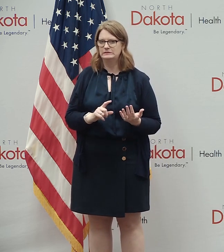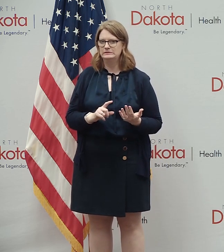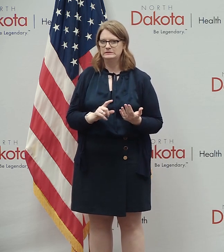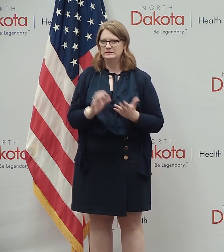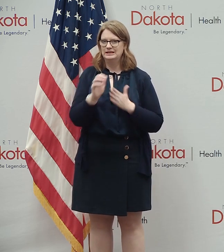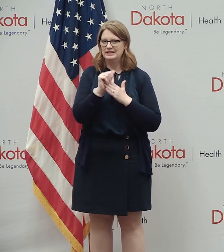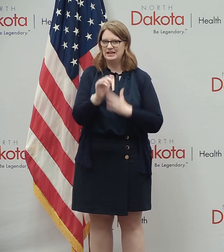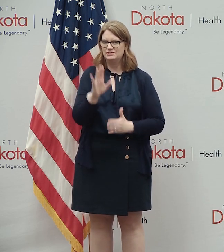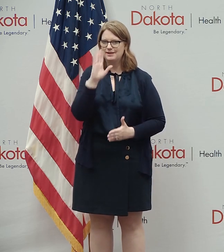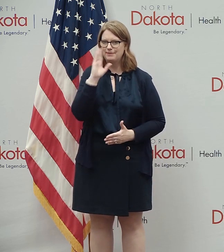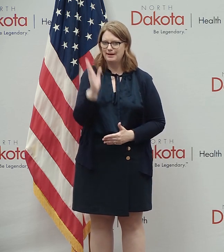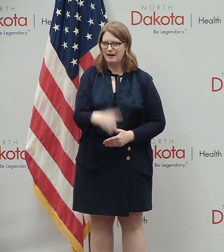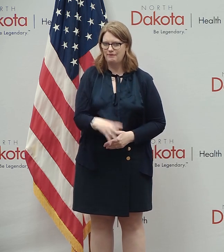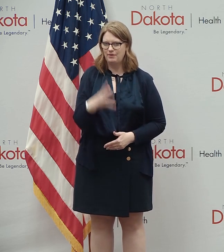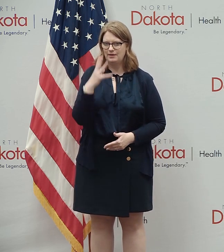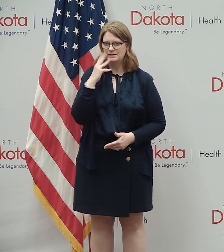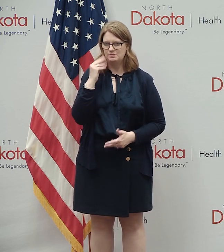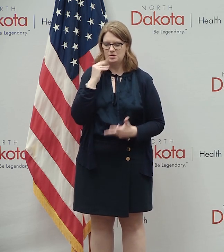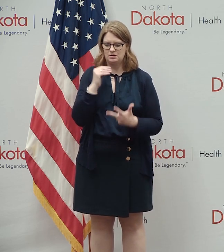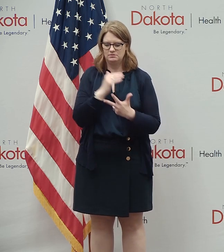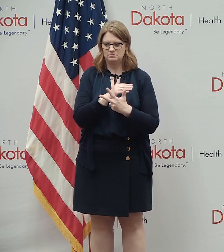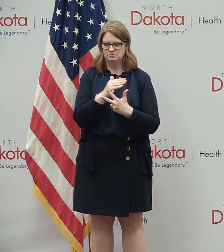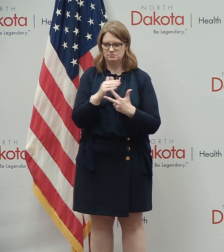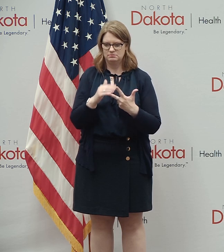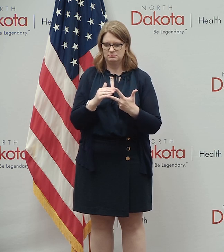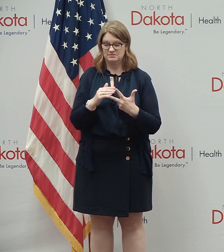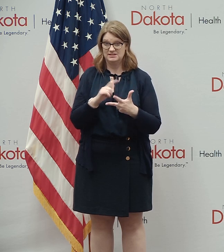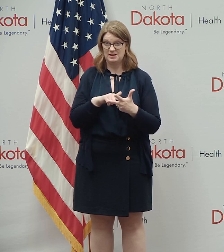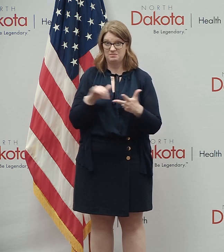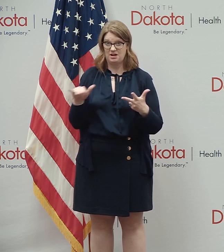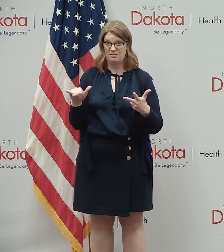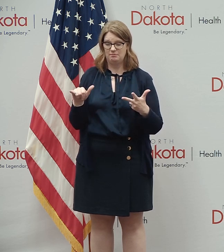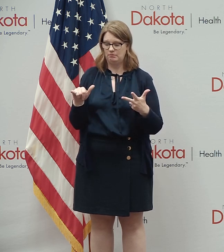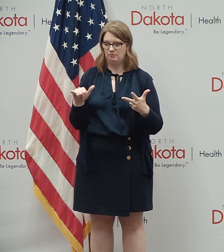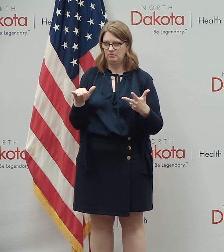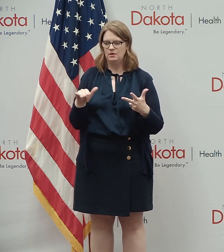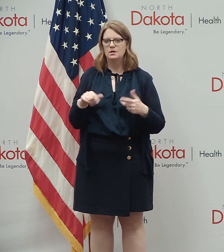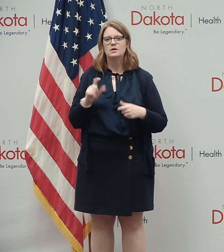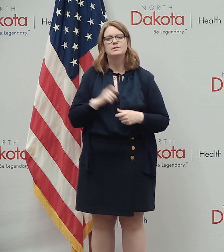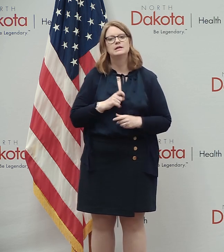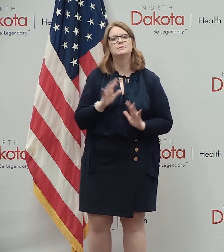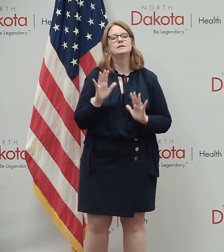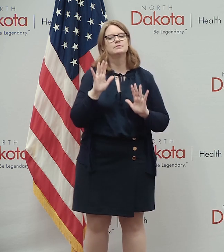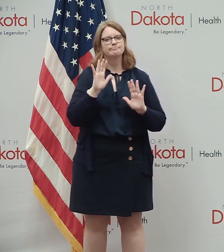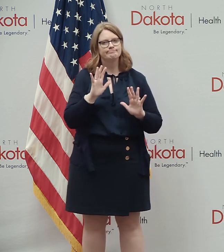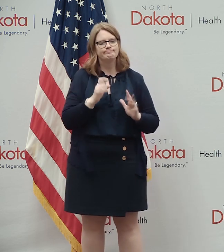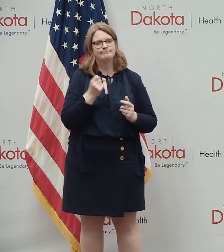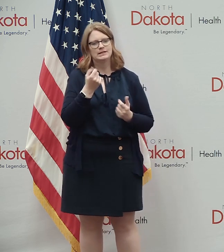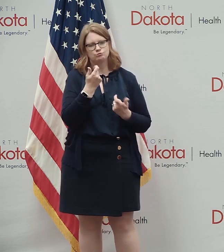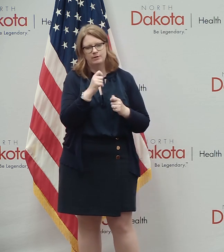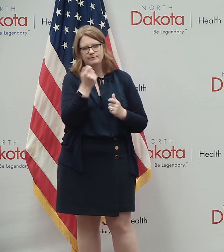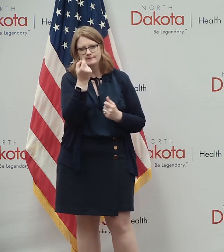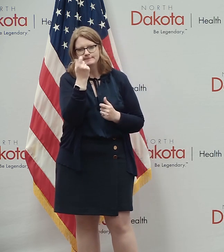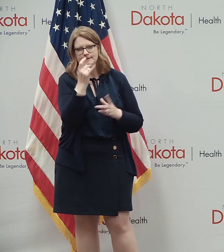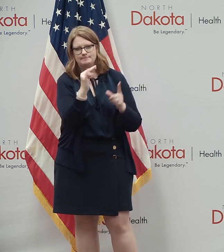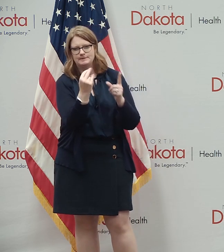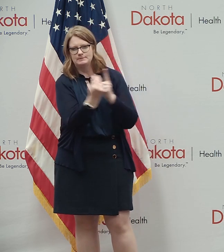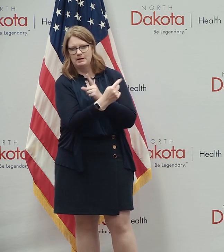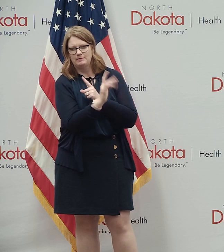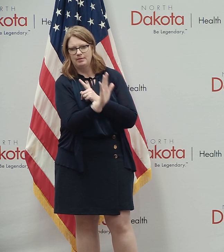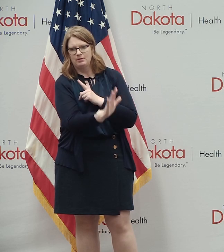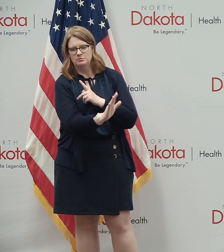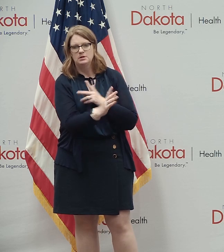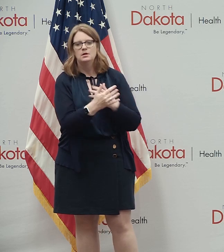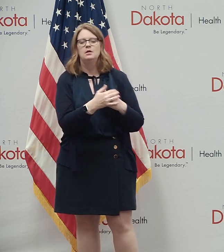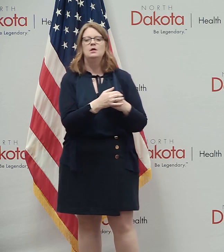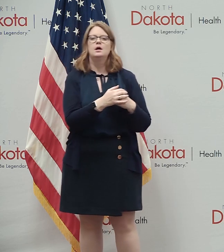before simultaneously, and we need to bring our humility and our curiosity into these conversations. So we